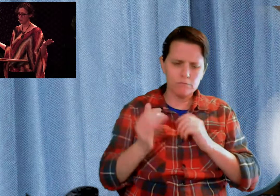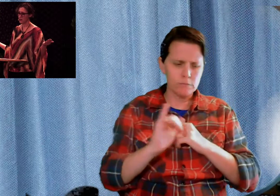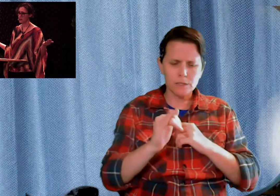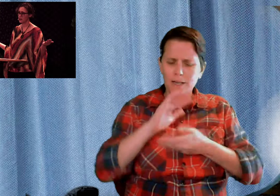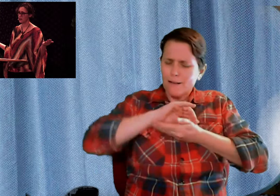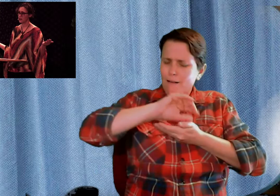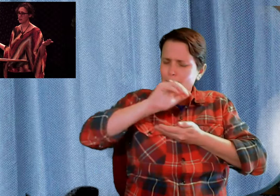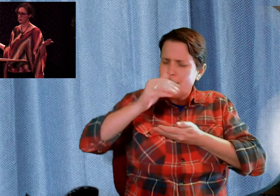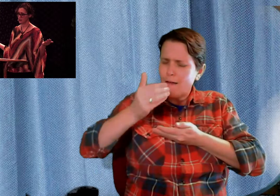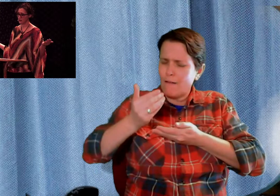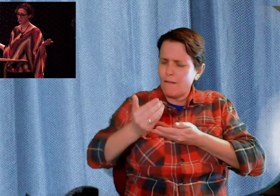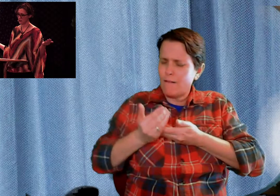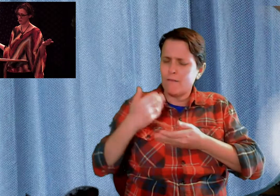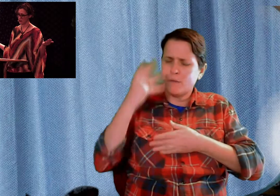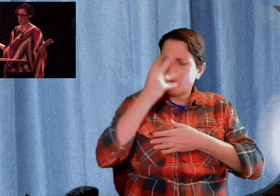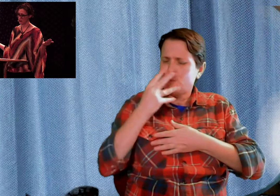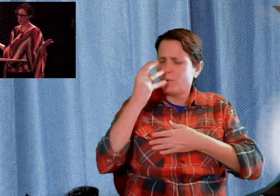exquisite crystalline light.